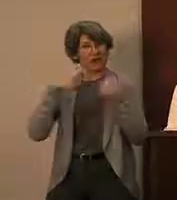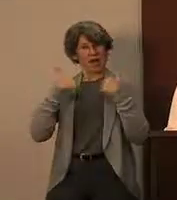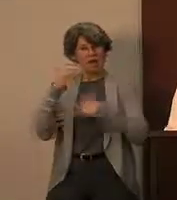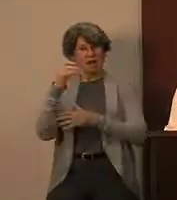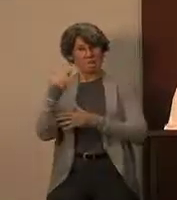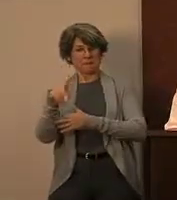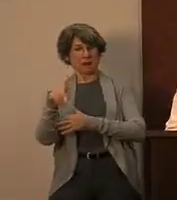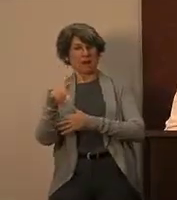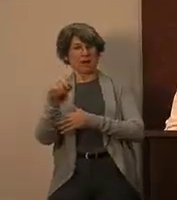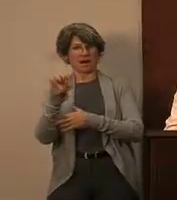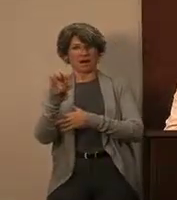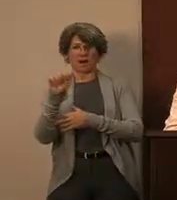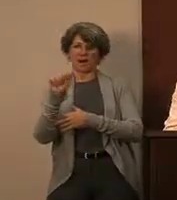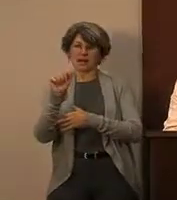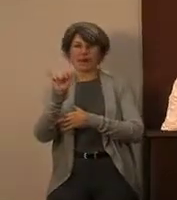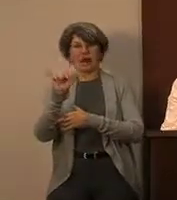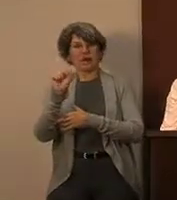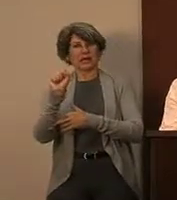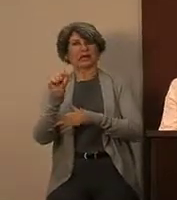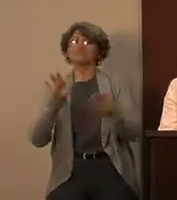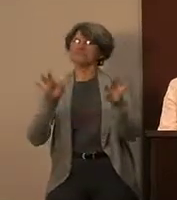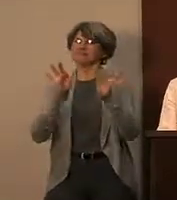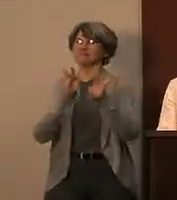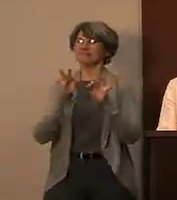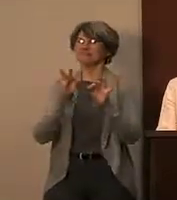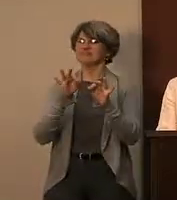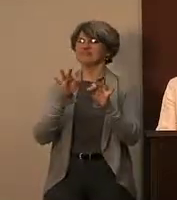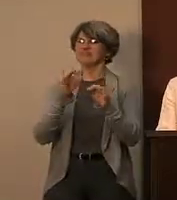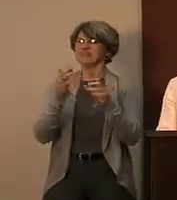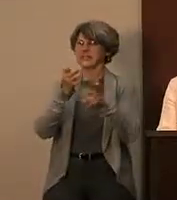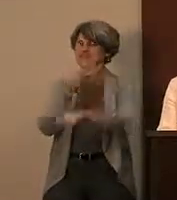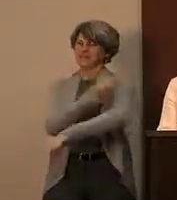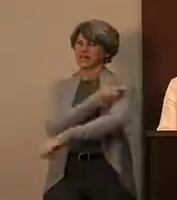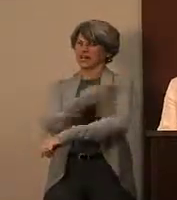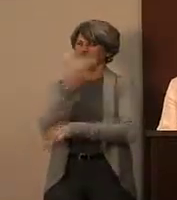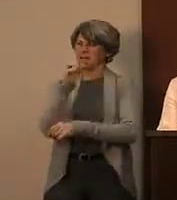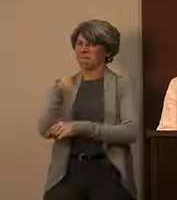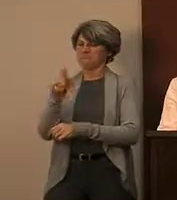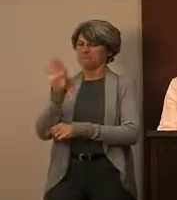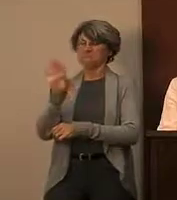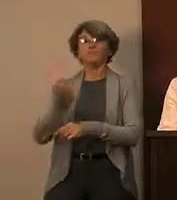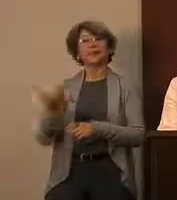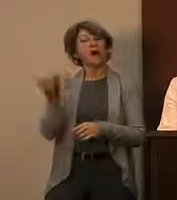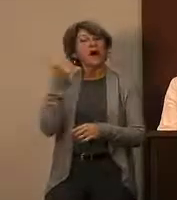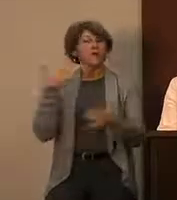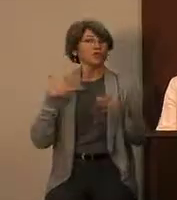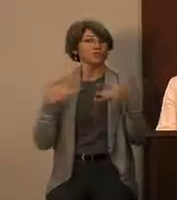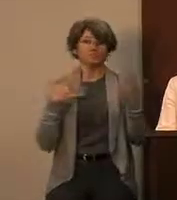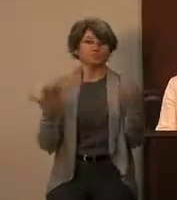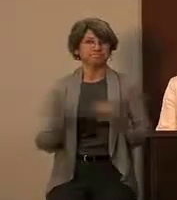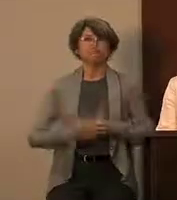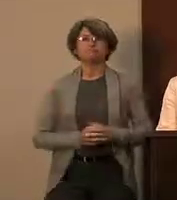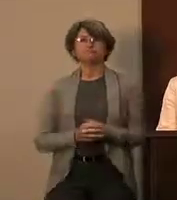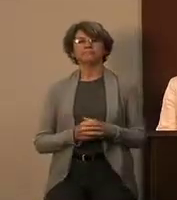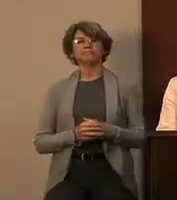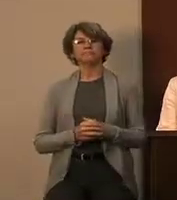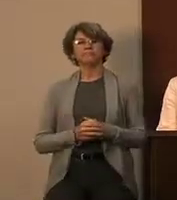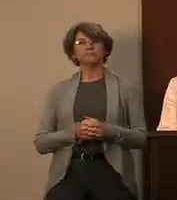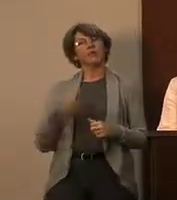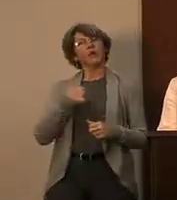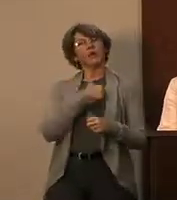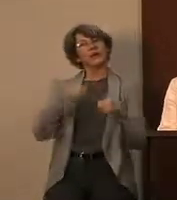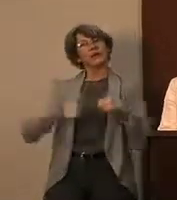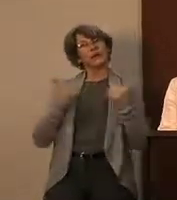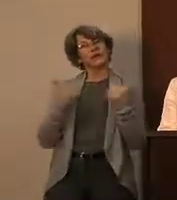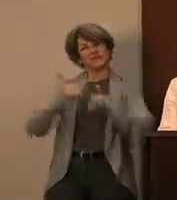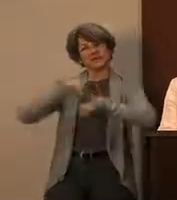idea to get that Hep B vaccination. Other concerns for healthcare workers. We live in an